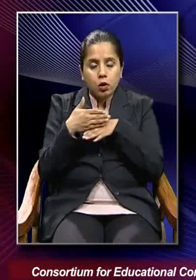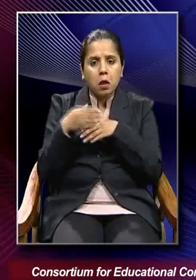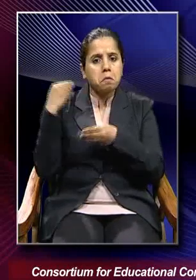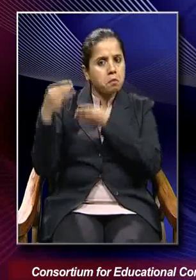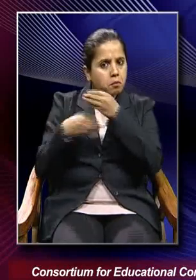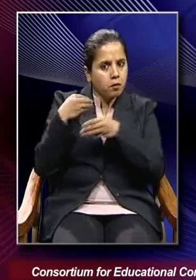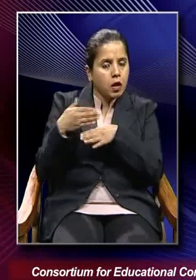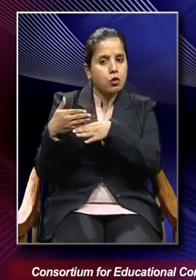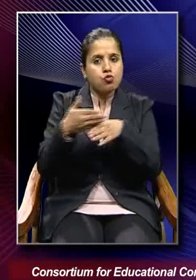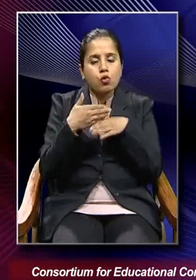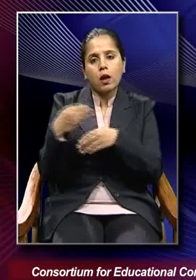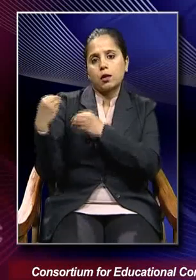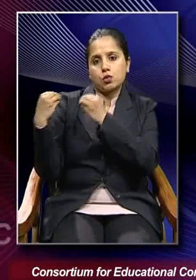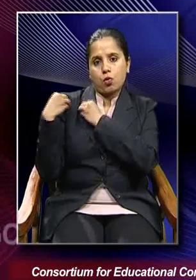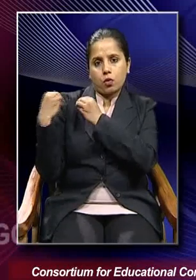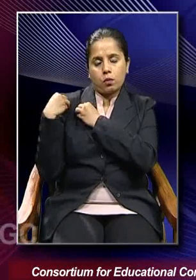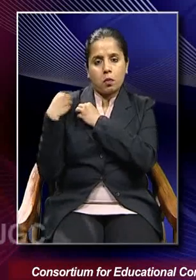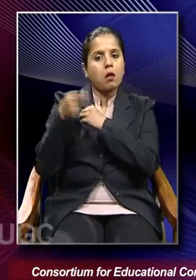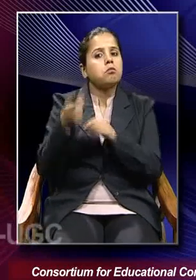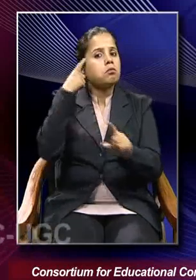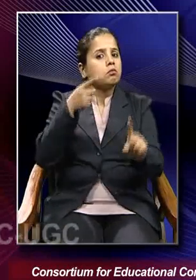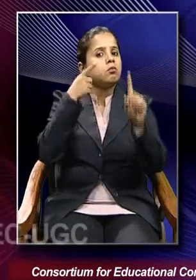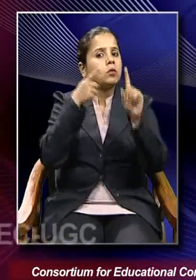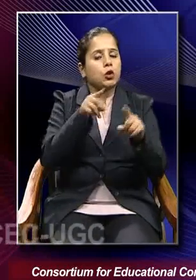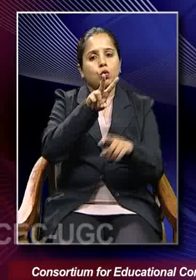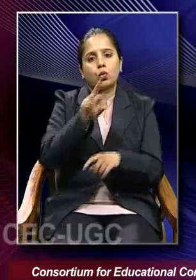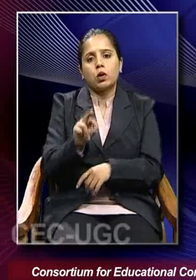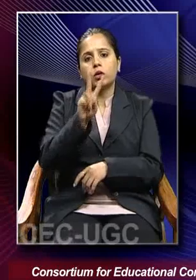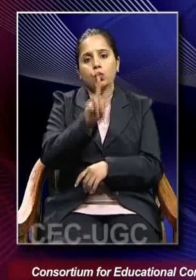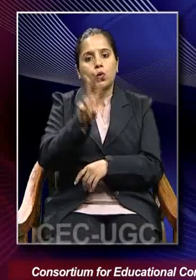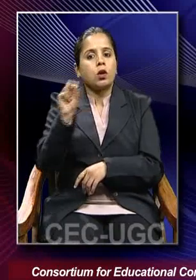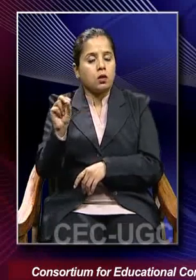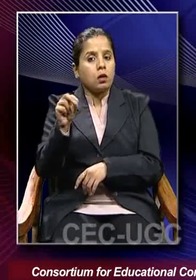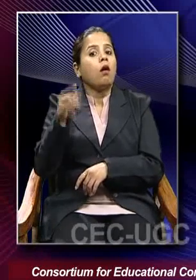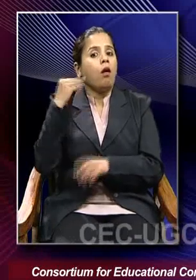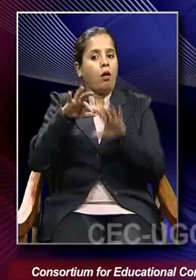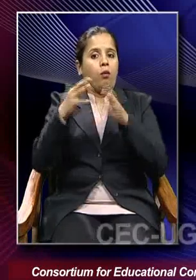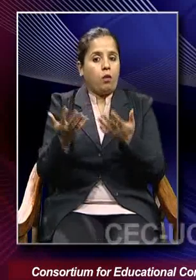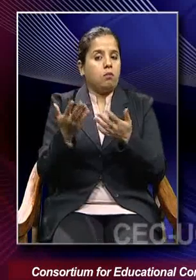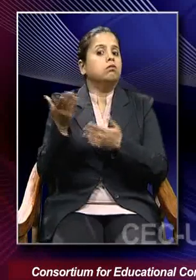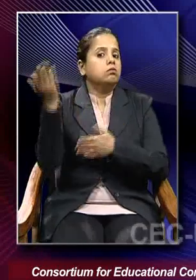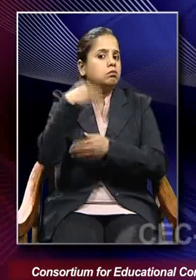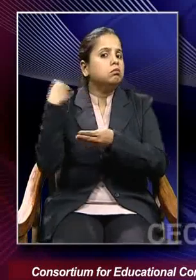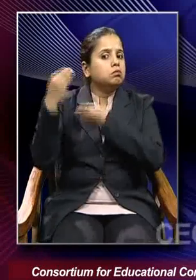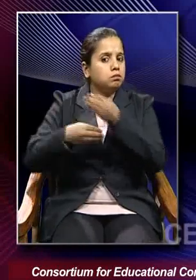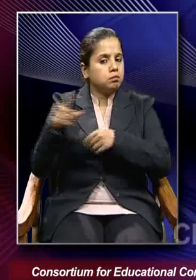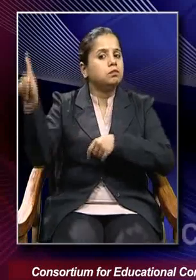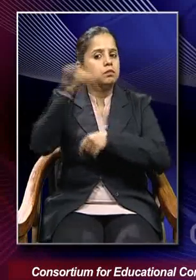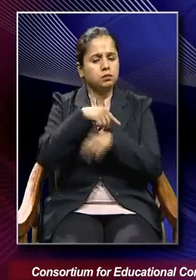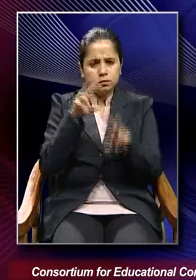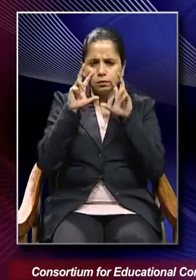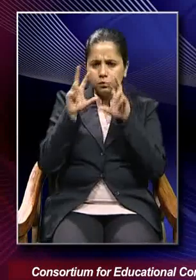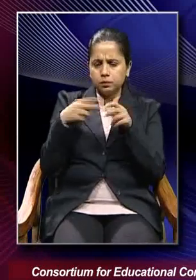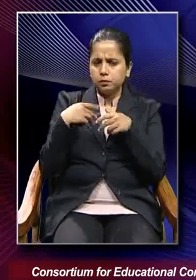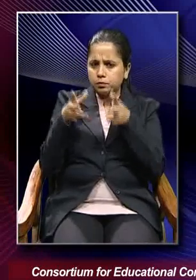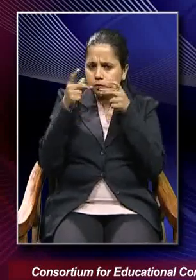shared responsibility was the theme of 2020 World Heritage Day. The day in recognition